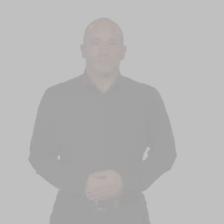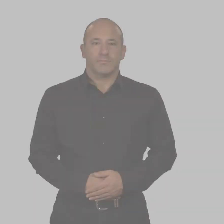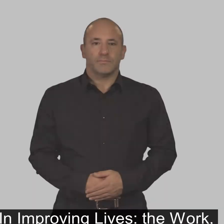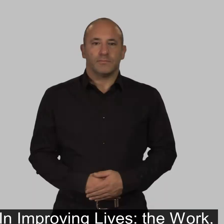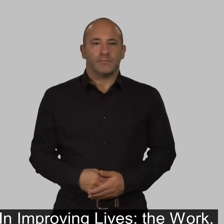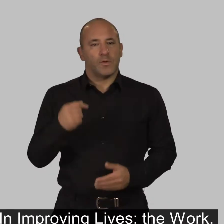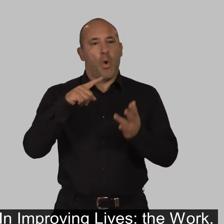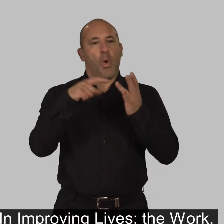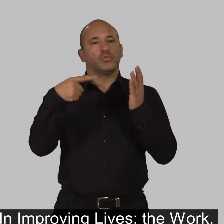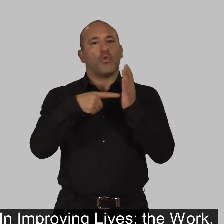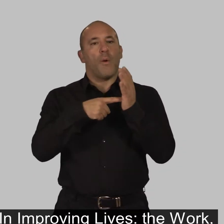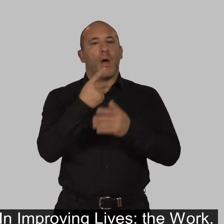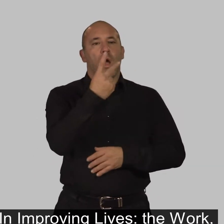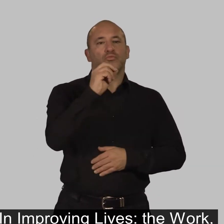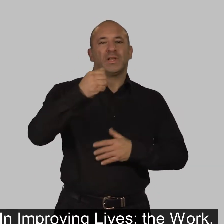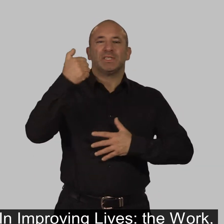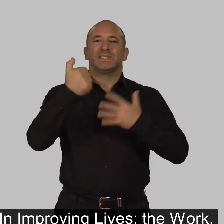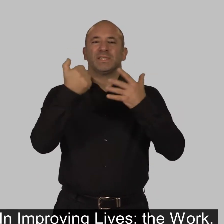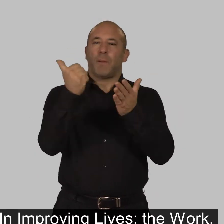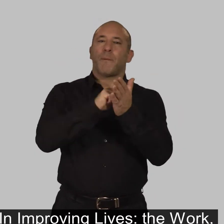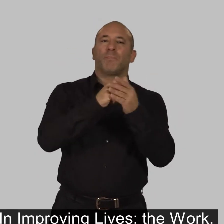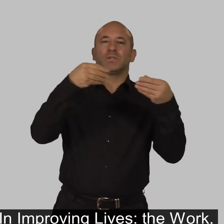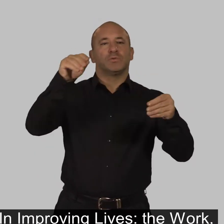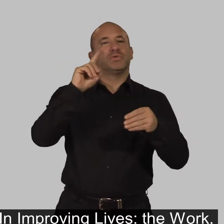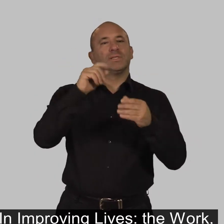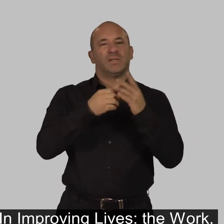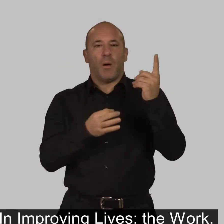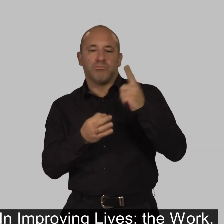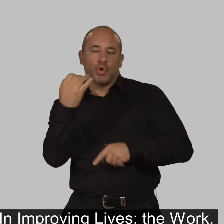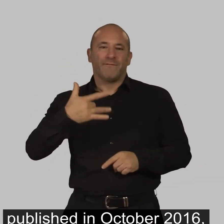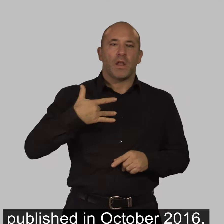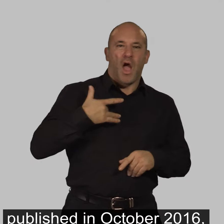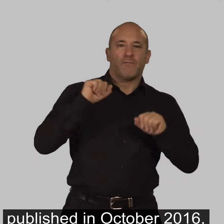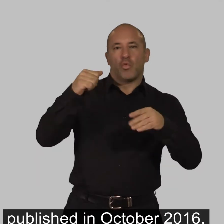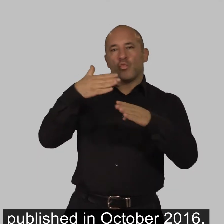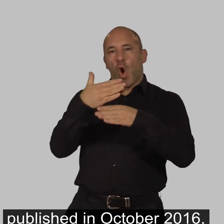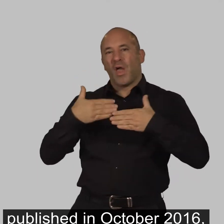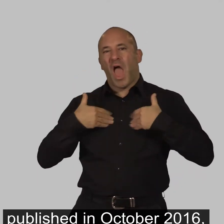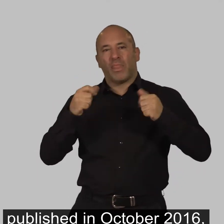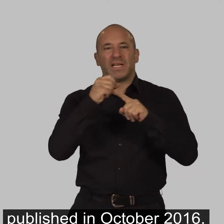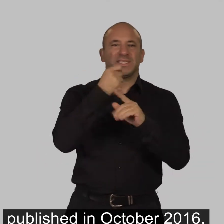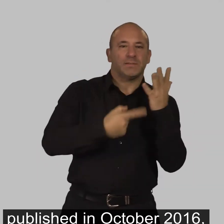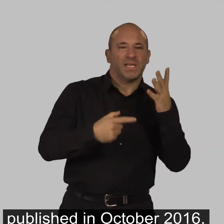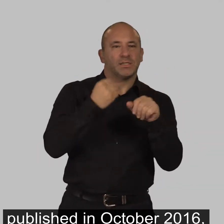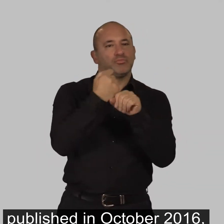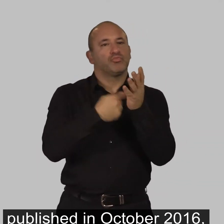In Improving Lives, the Work, Health and Disability Green Paper, published in October